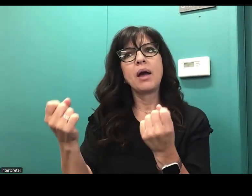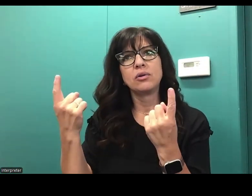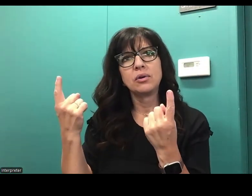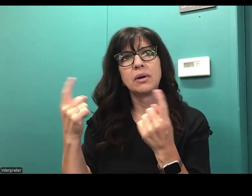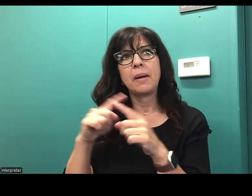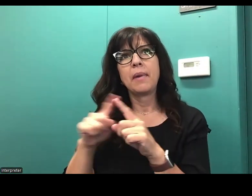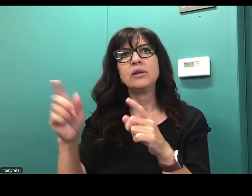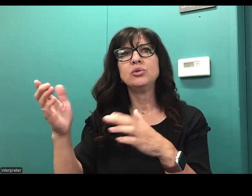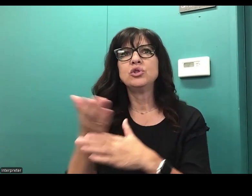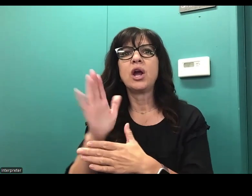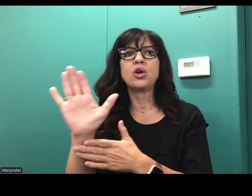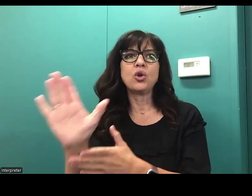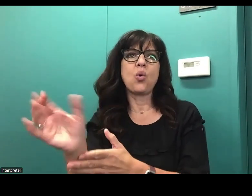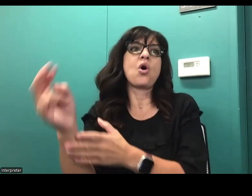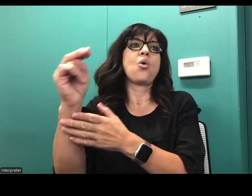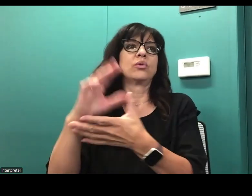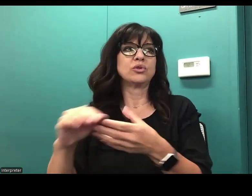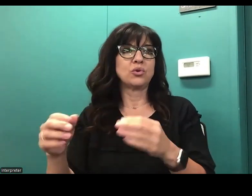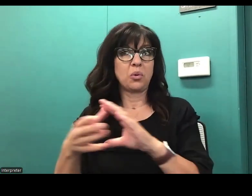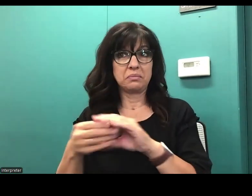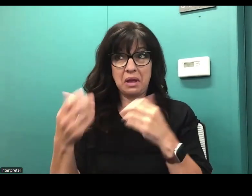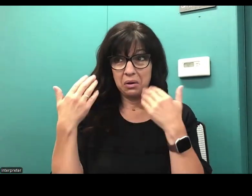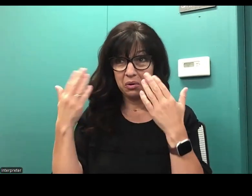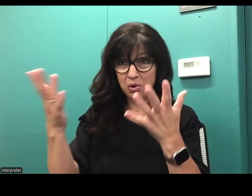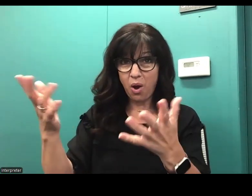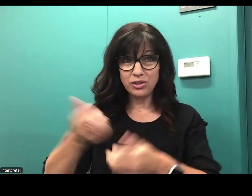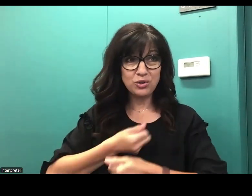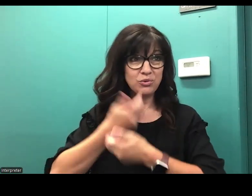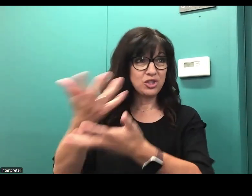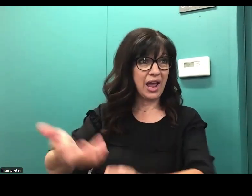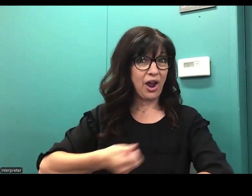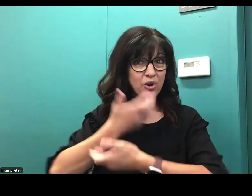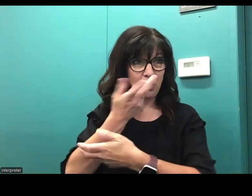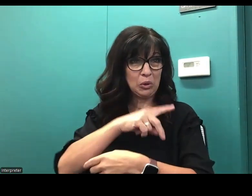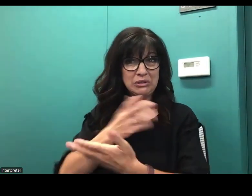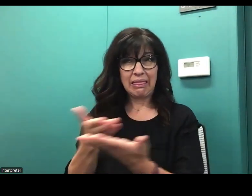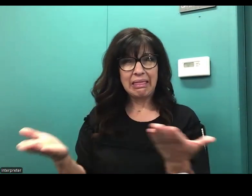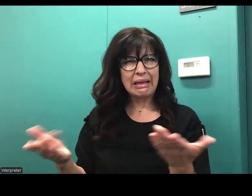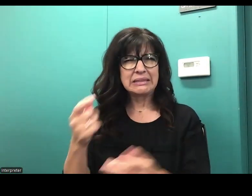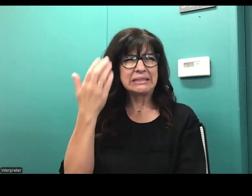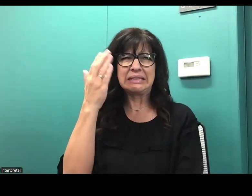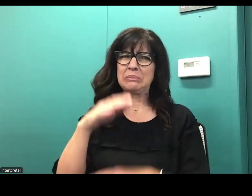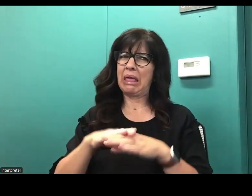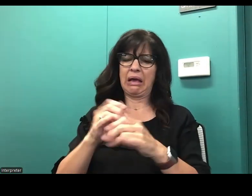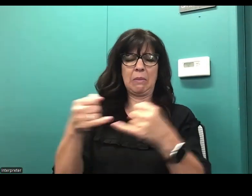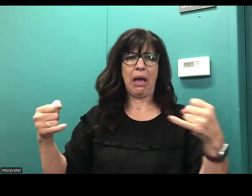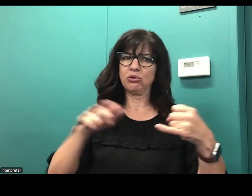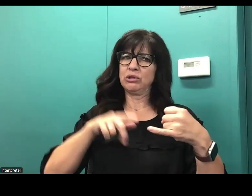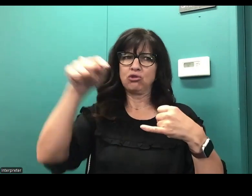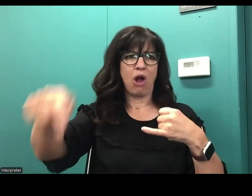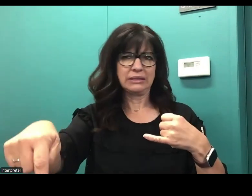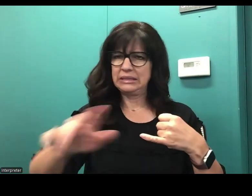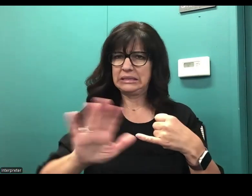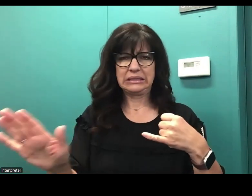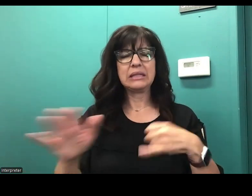But to share your own story, I don't know. Do you want to share all your personal stuff with your students? That kind of seems like it's walking the line. But I